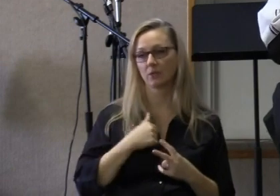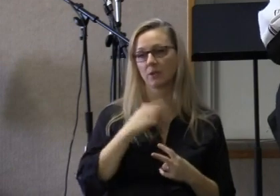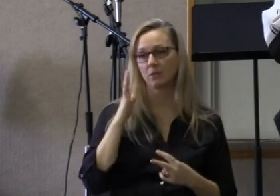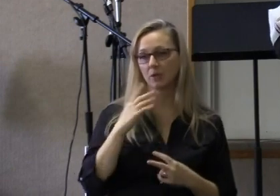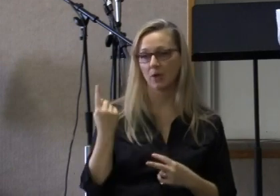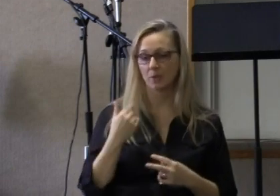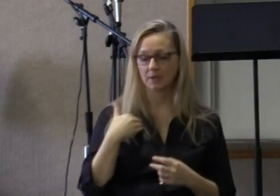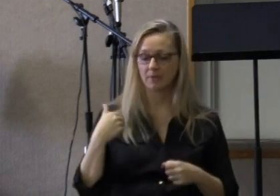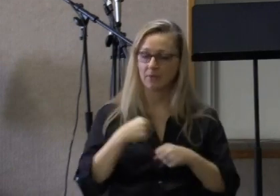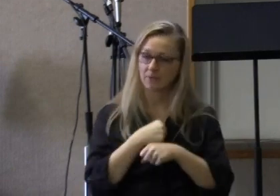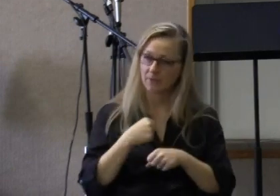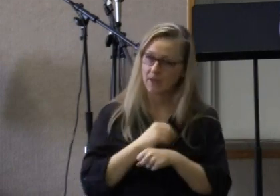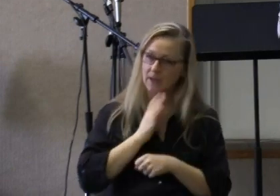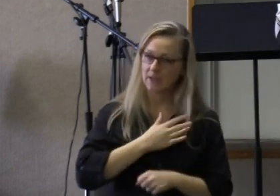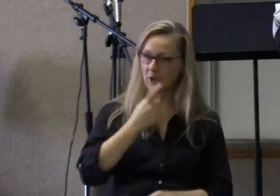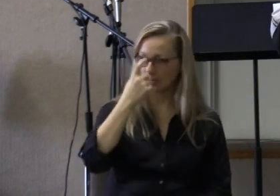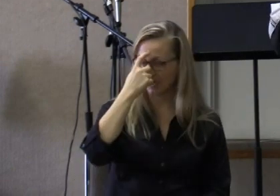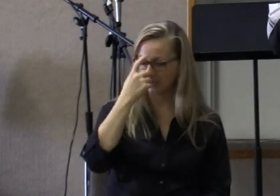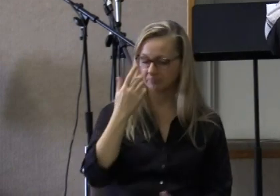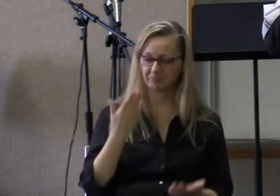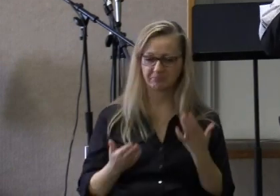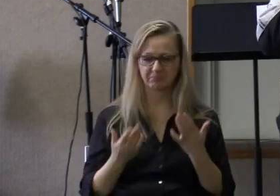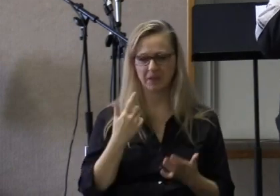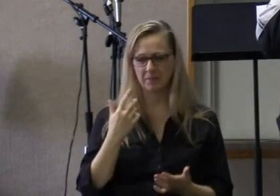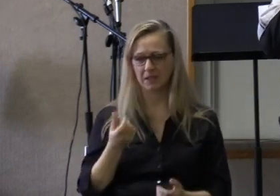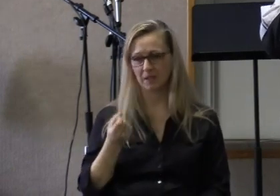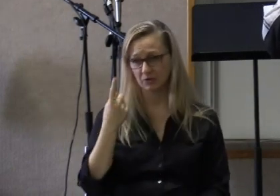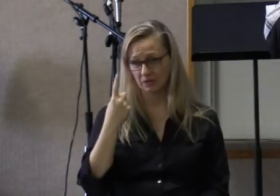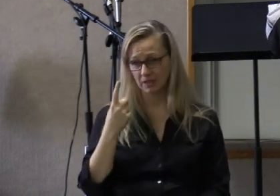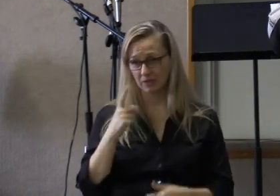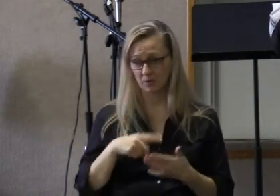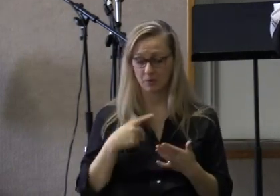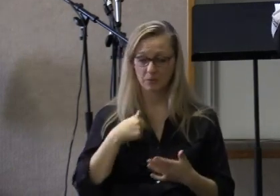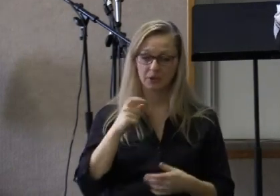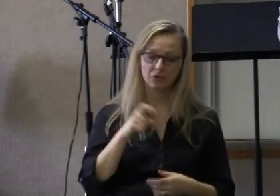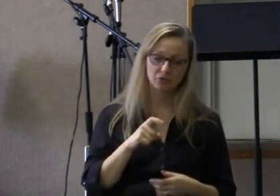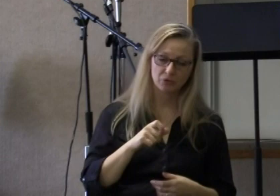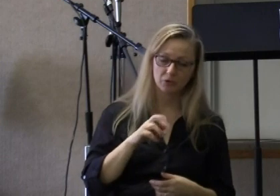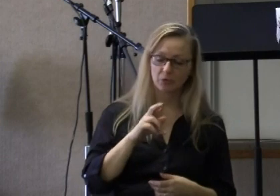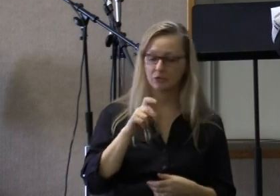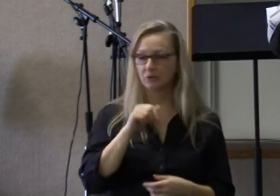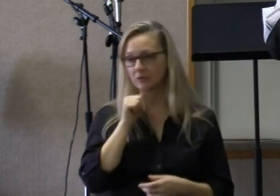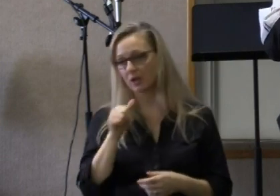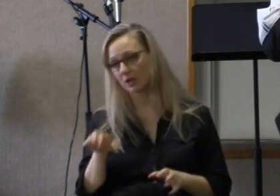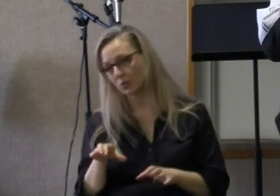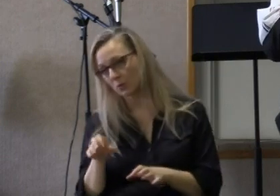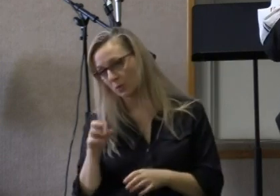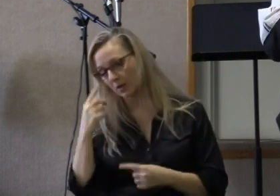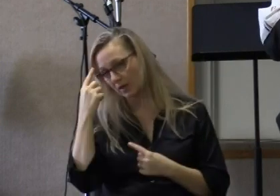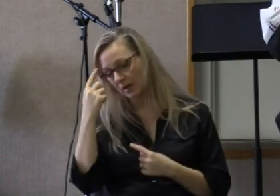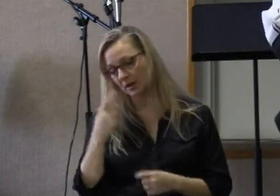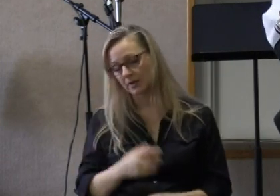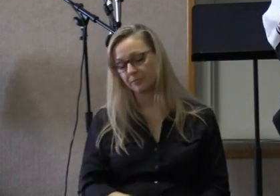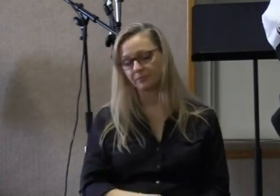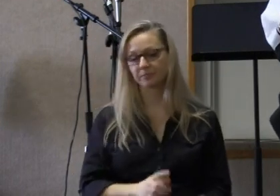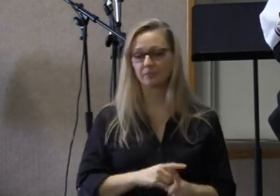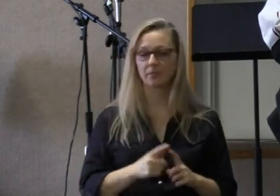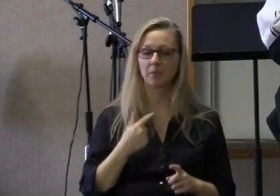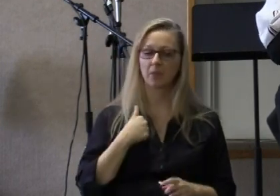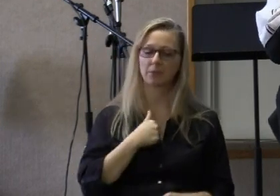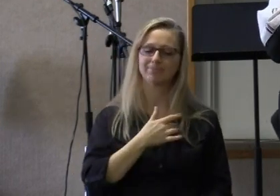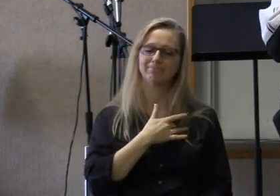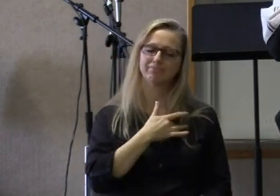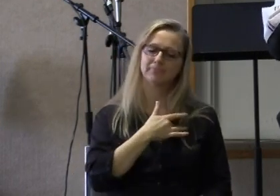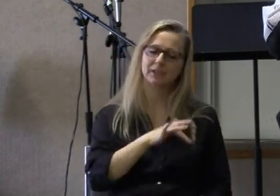fight going on in our mind. We may understand what we should or should not do or think, but we're inclined